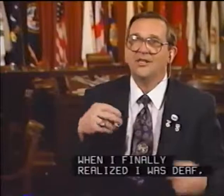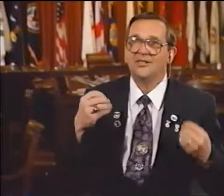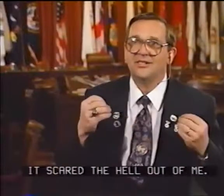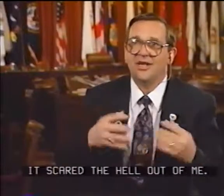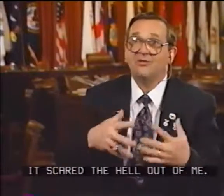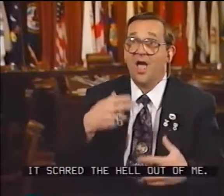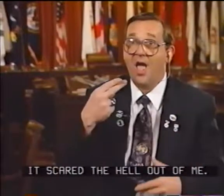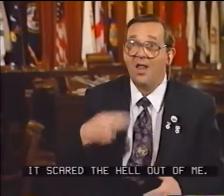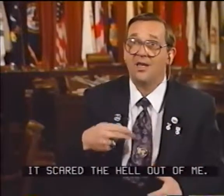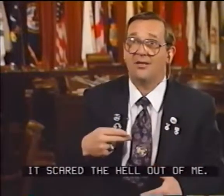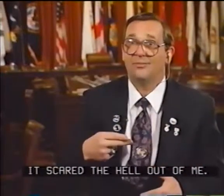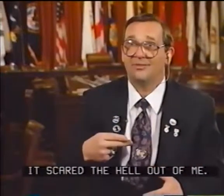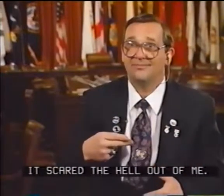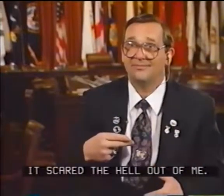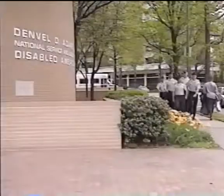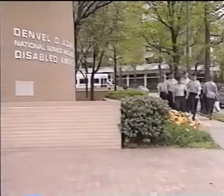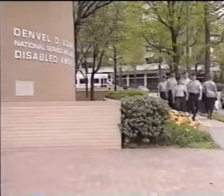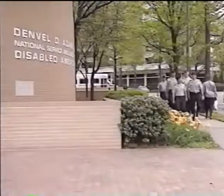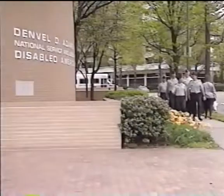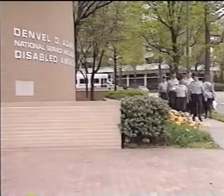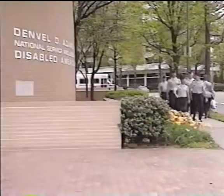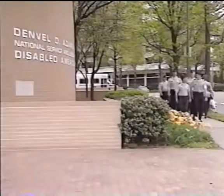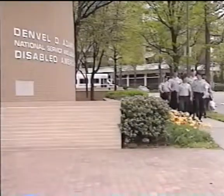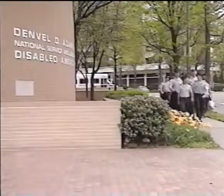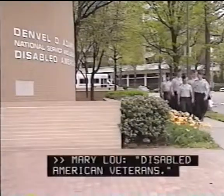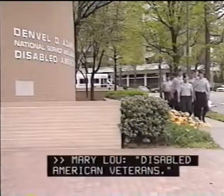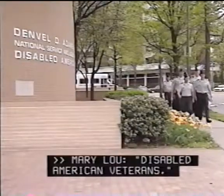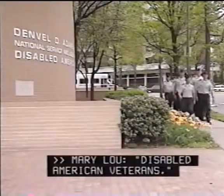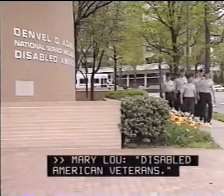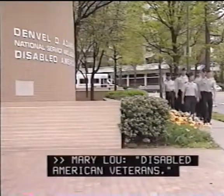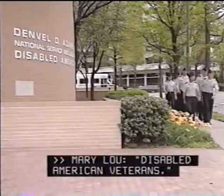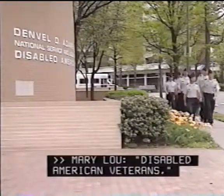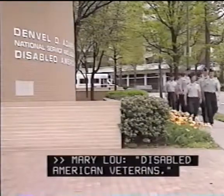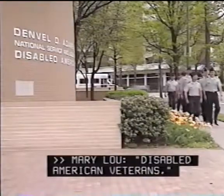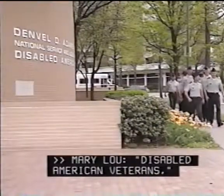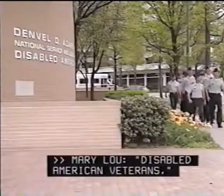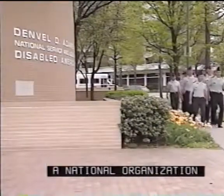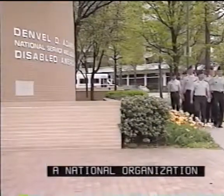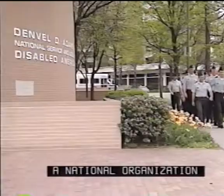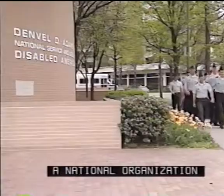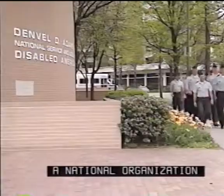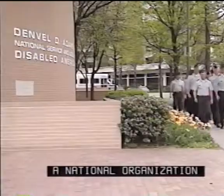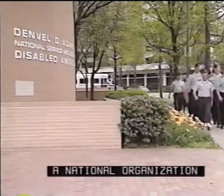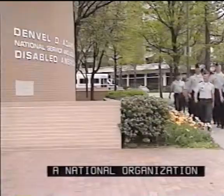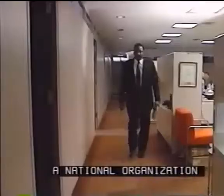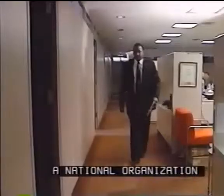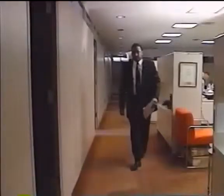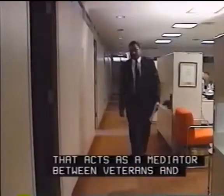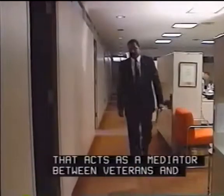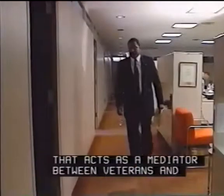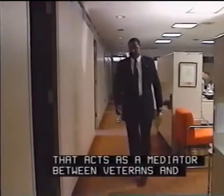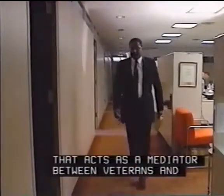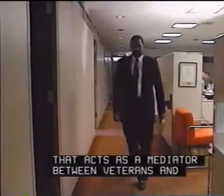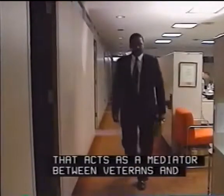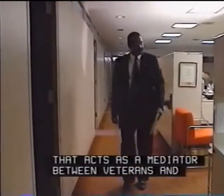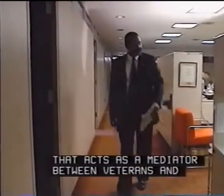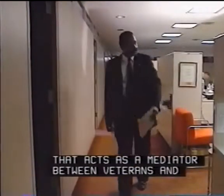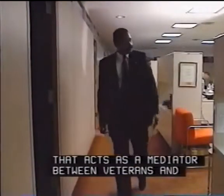it scared the hell out of me. Disabled American Veterans, a national organization that acts as a mediator between